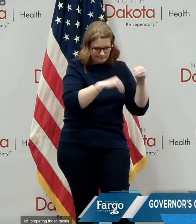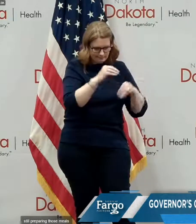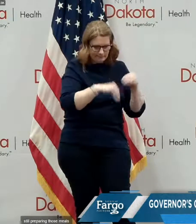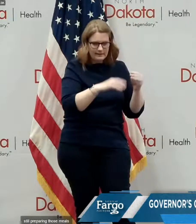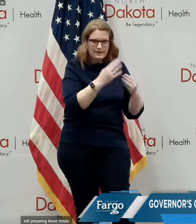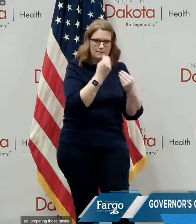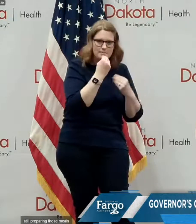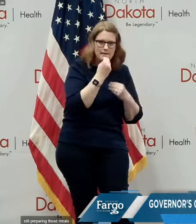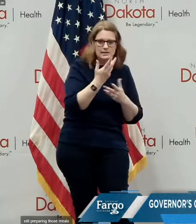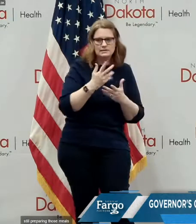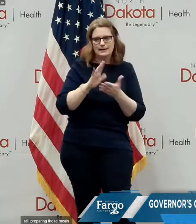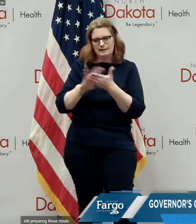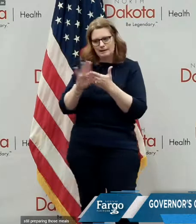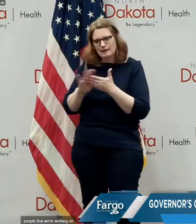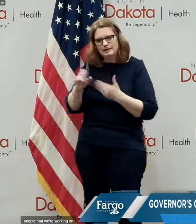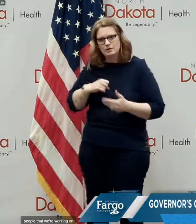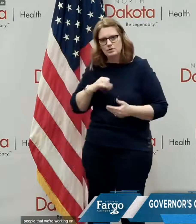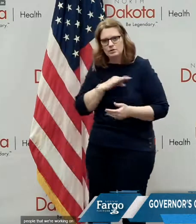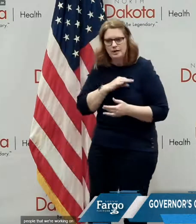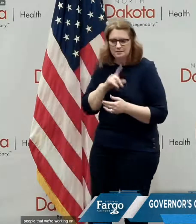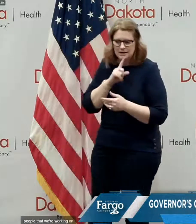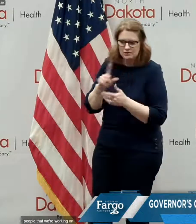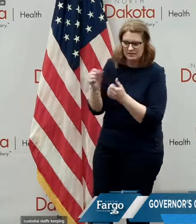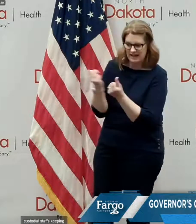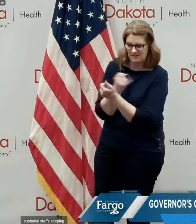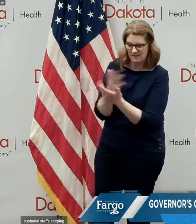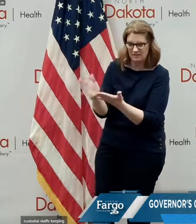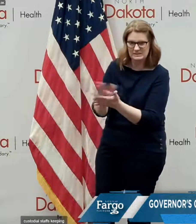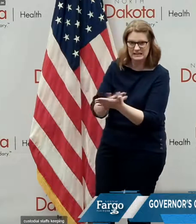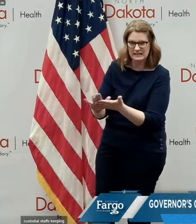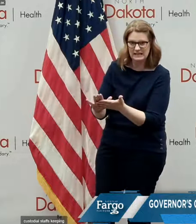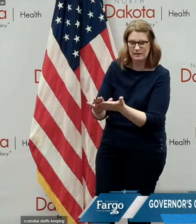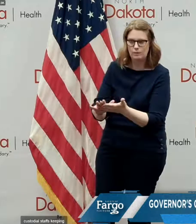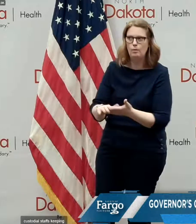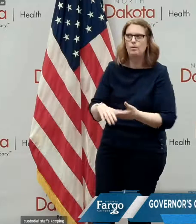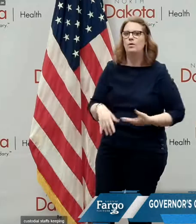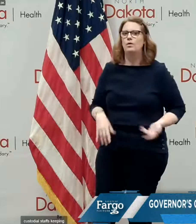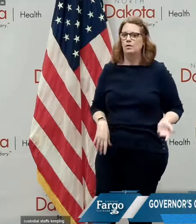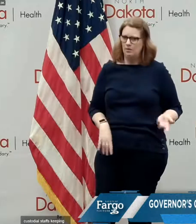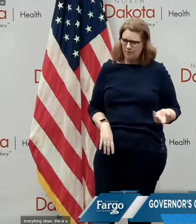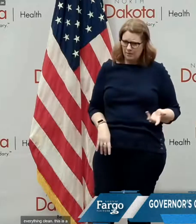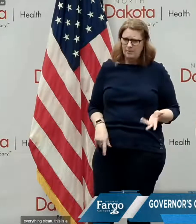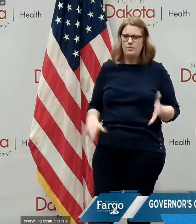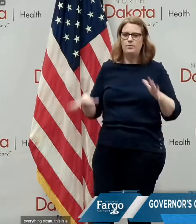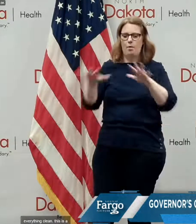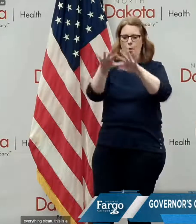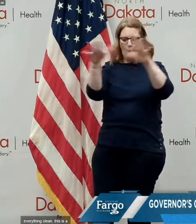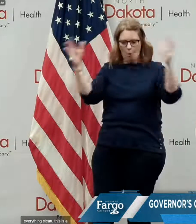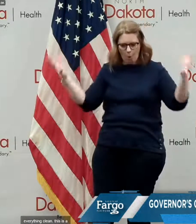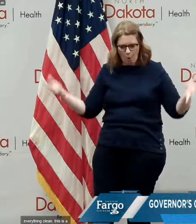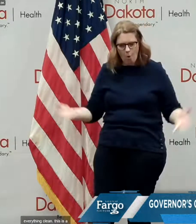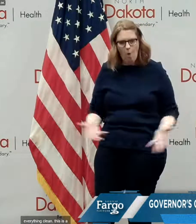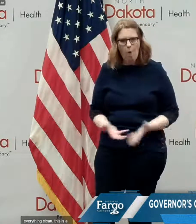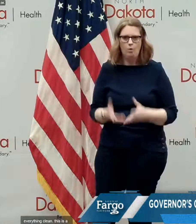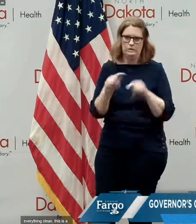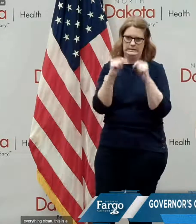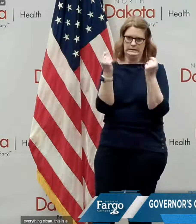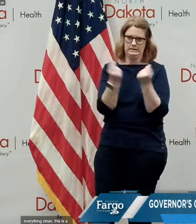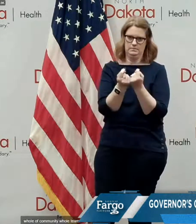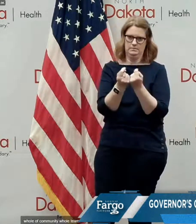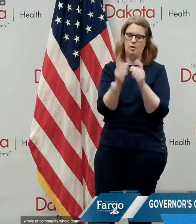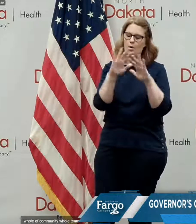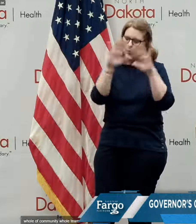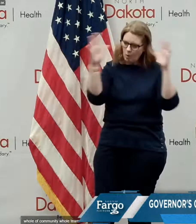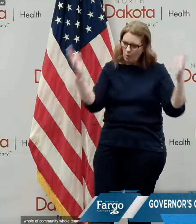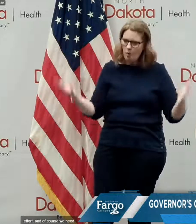that were working on custodial staffs, keeping everything clean. This was a whole of community, whole team effort. And of course, we need to